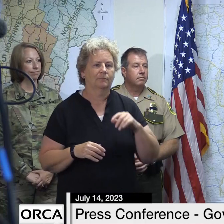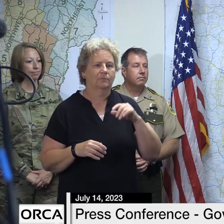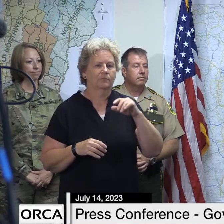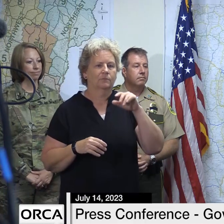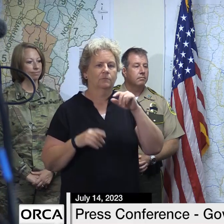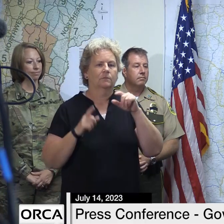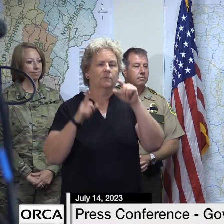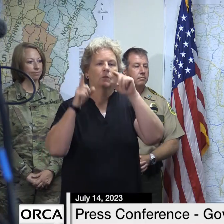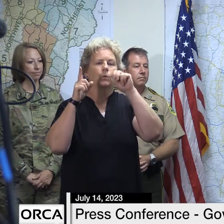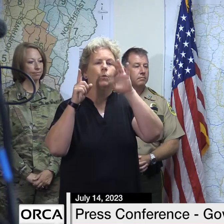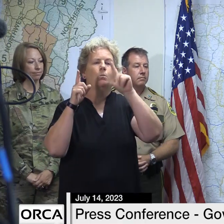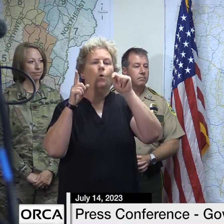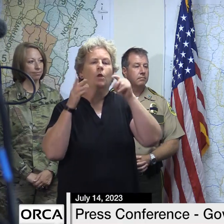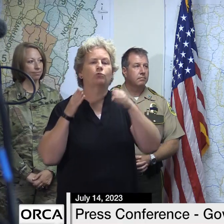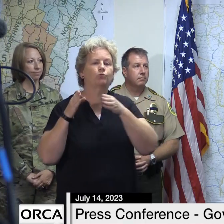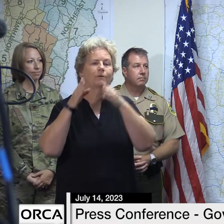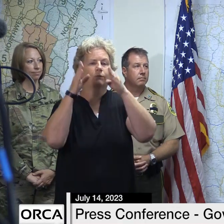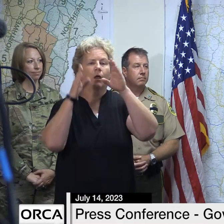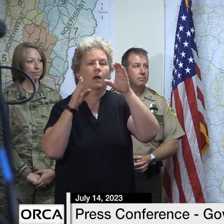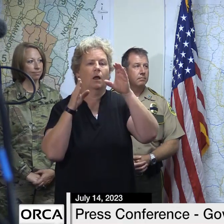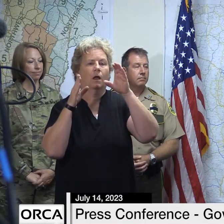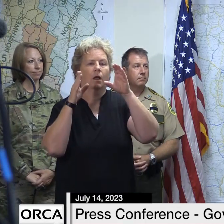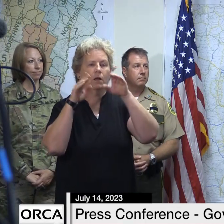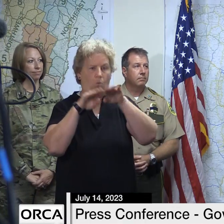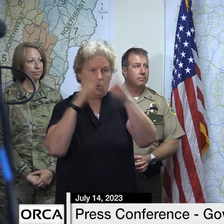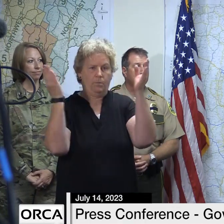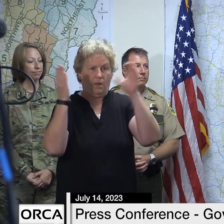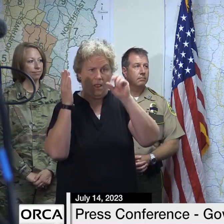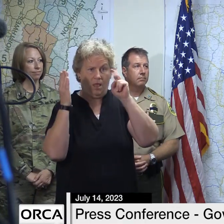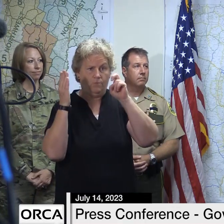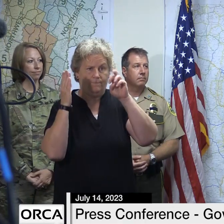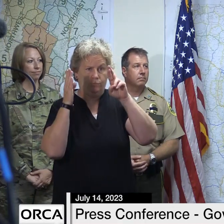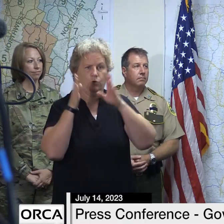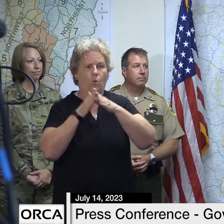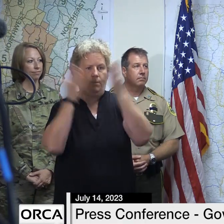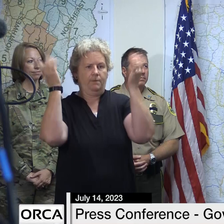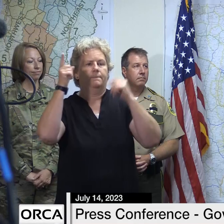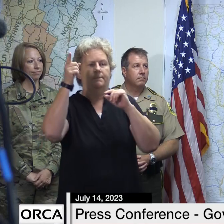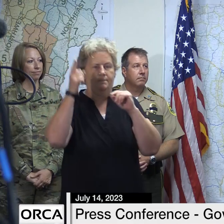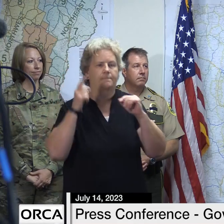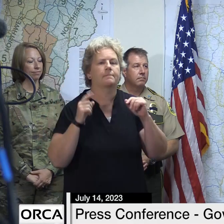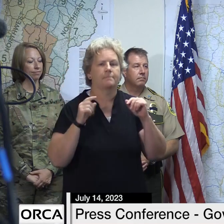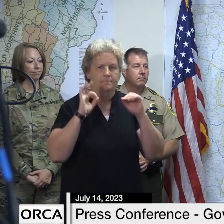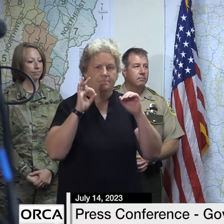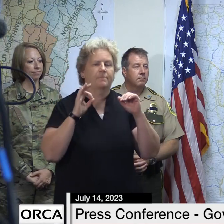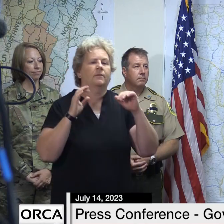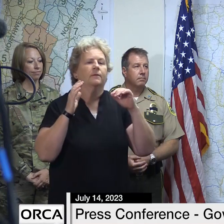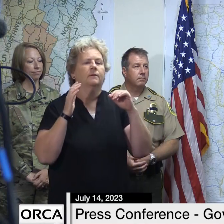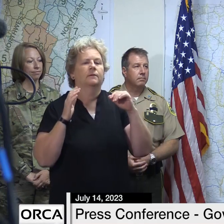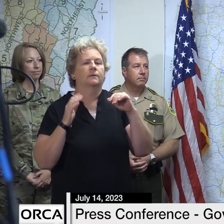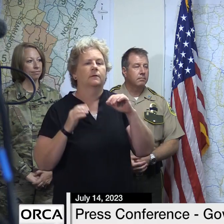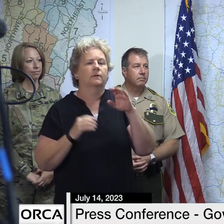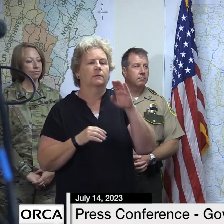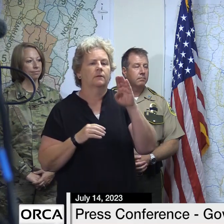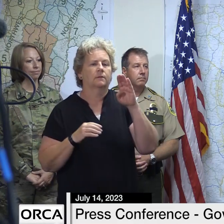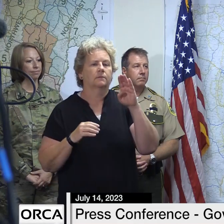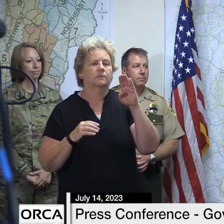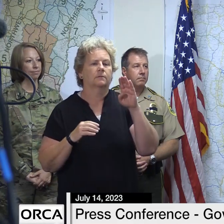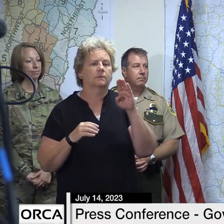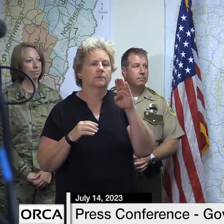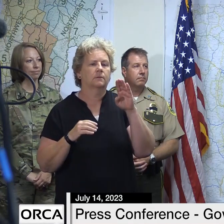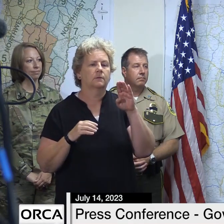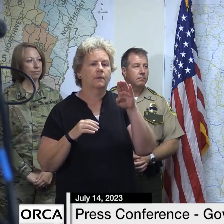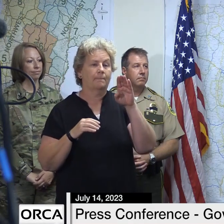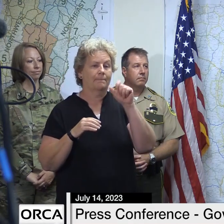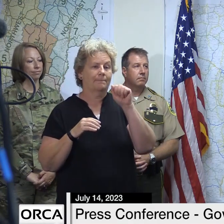fully open. And as I mentioned, the Little Whacker between Barrie and Montpelier a moment ago, there